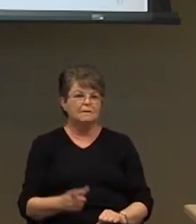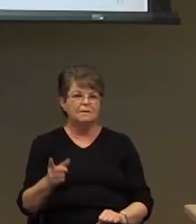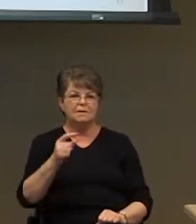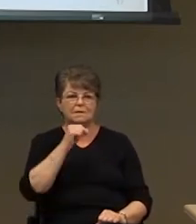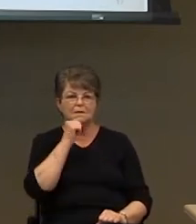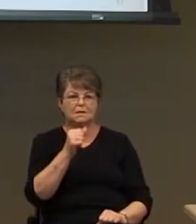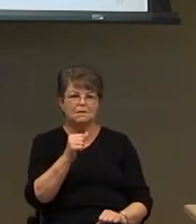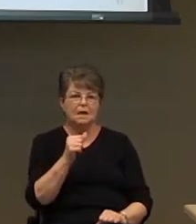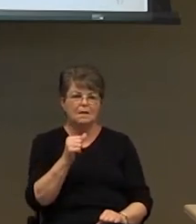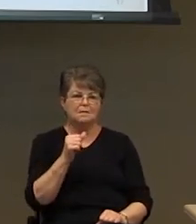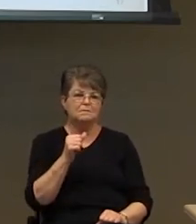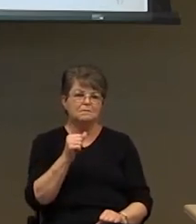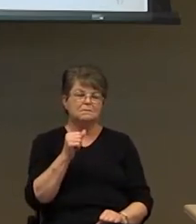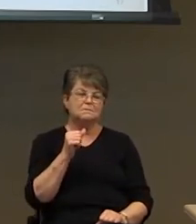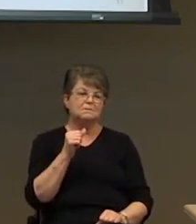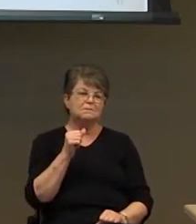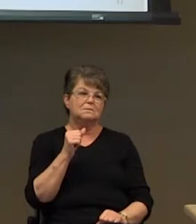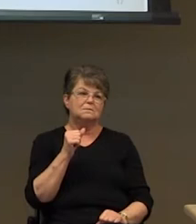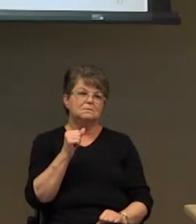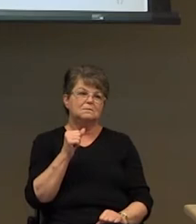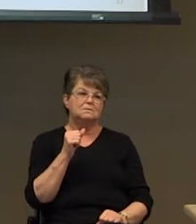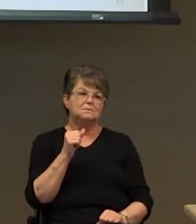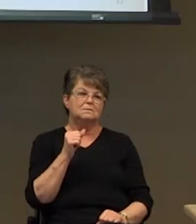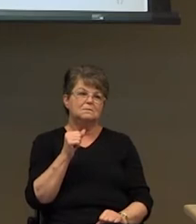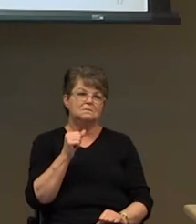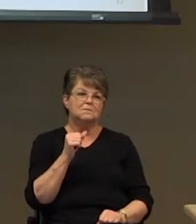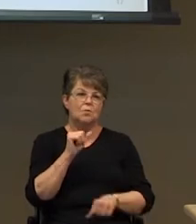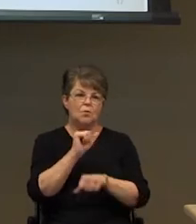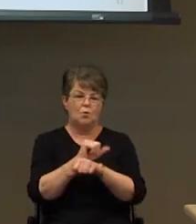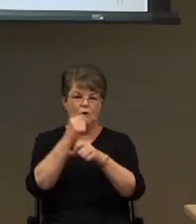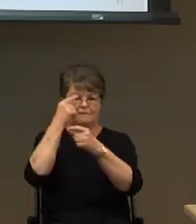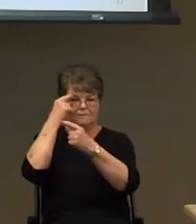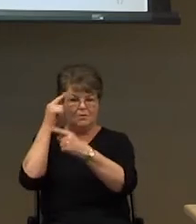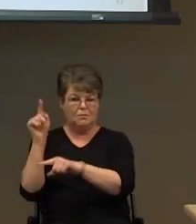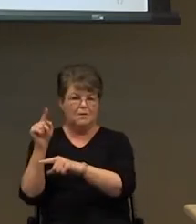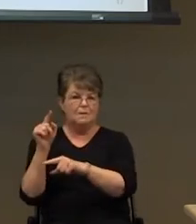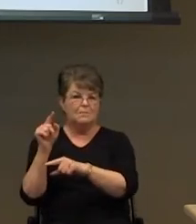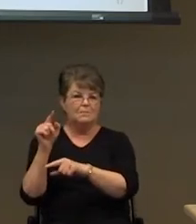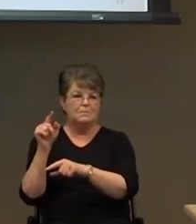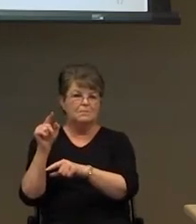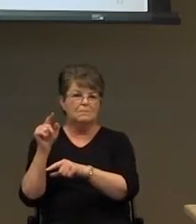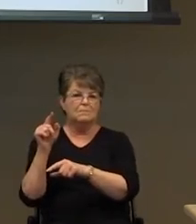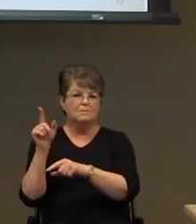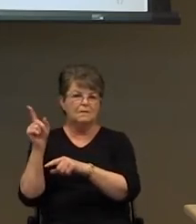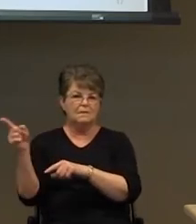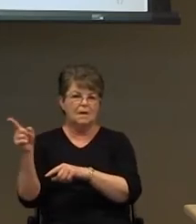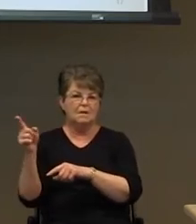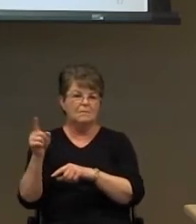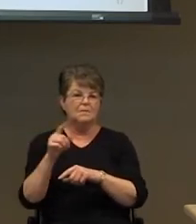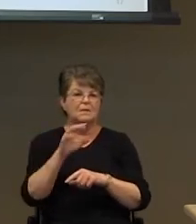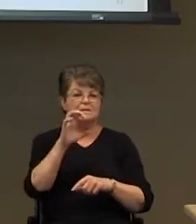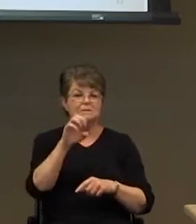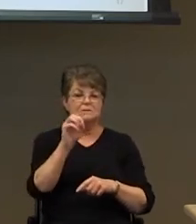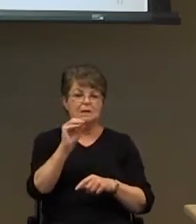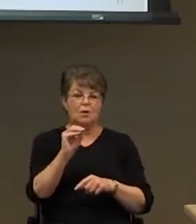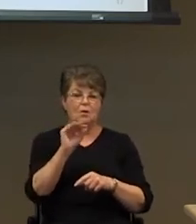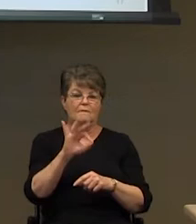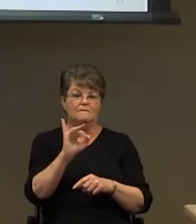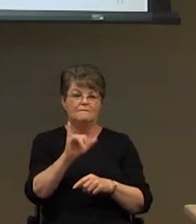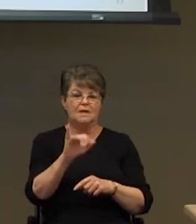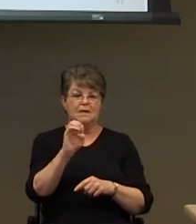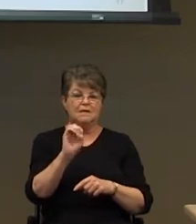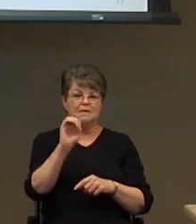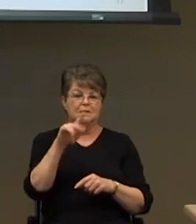necessarily work for them like he does now? The CEO of this economic